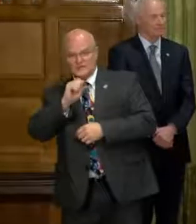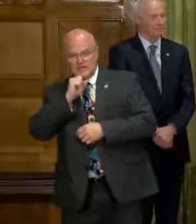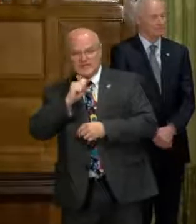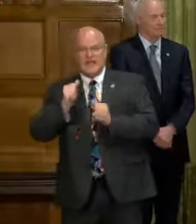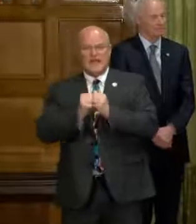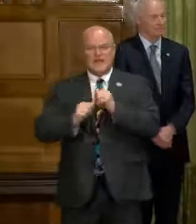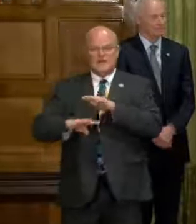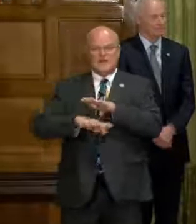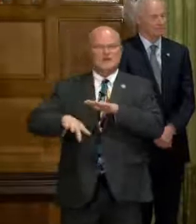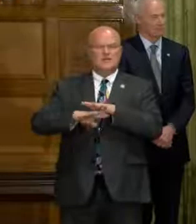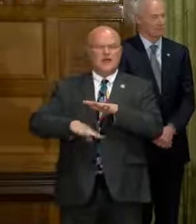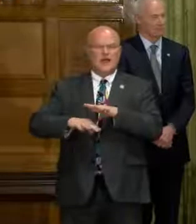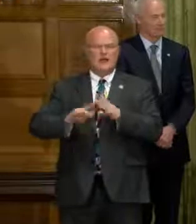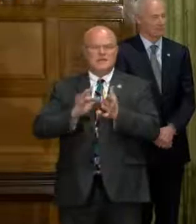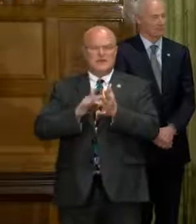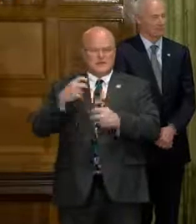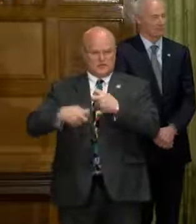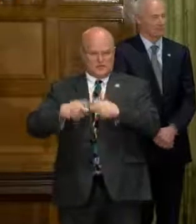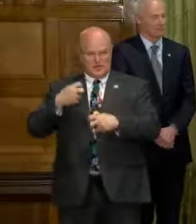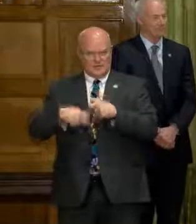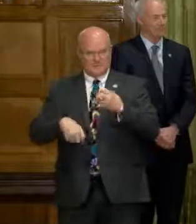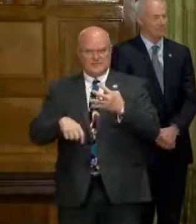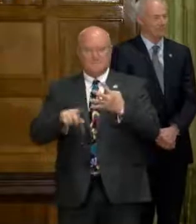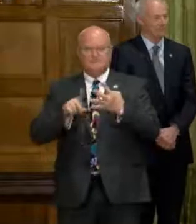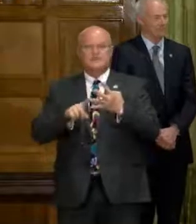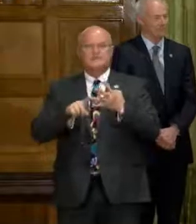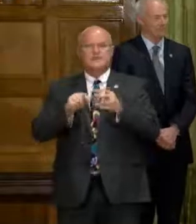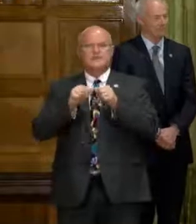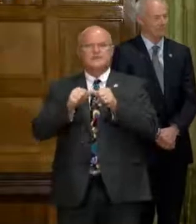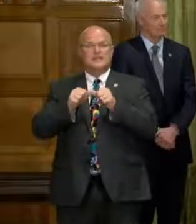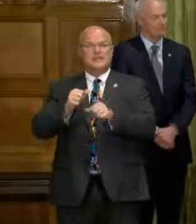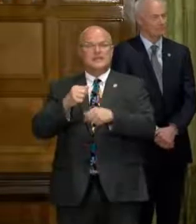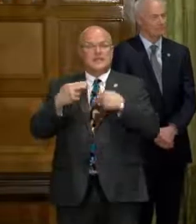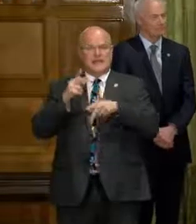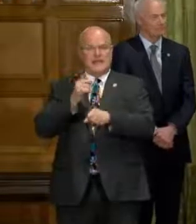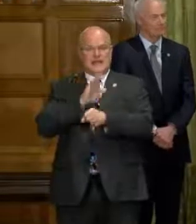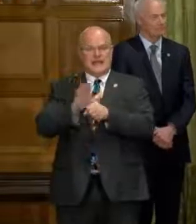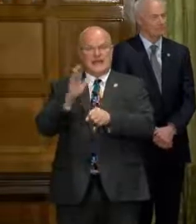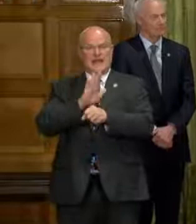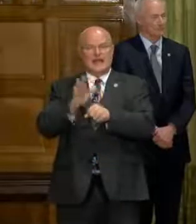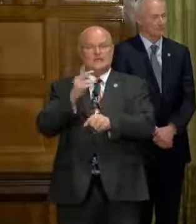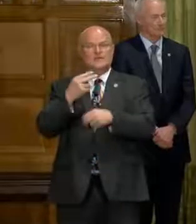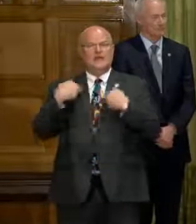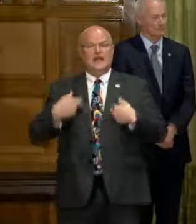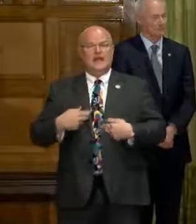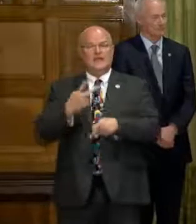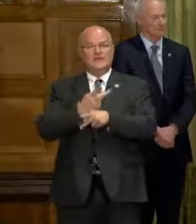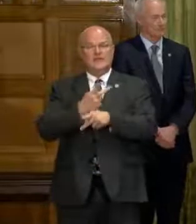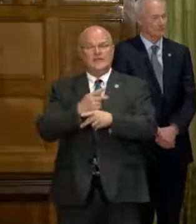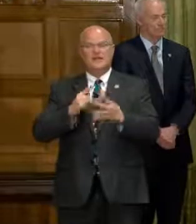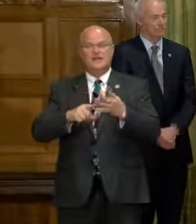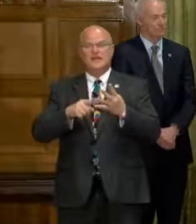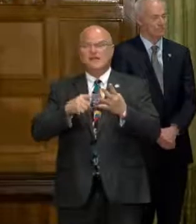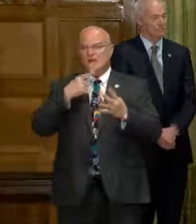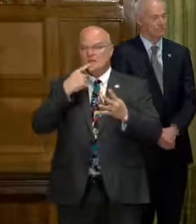with underlying medical conditions. Maintaining adequate health care and public health capacity. The capacity that